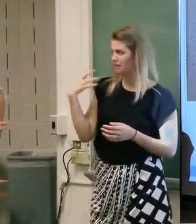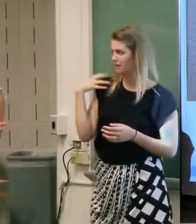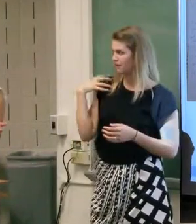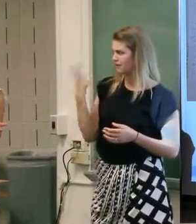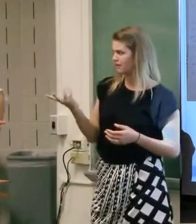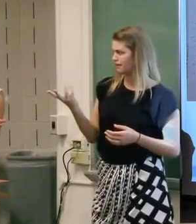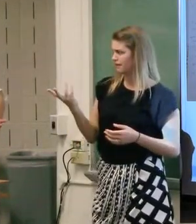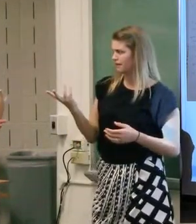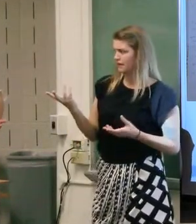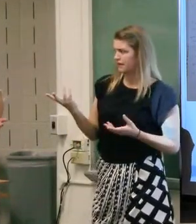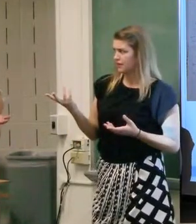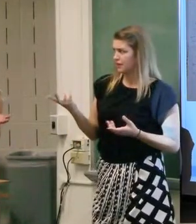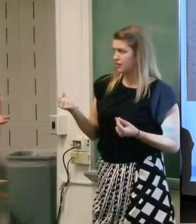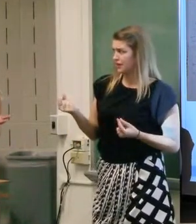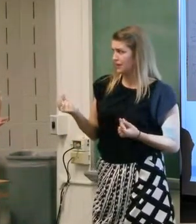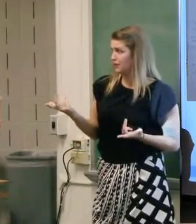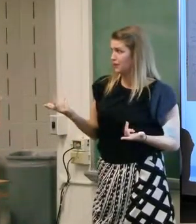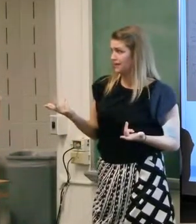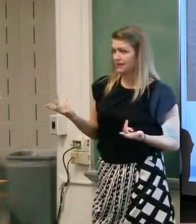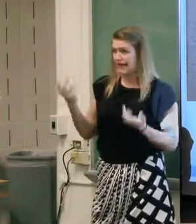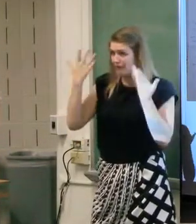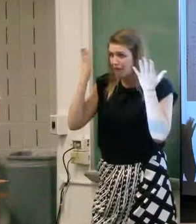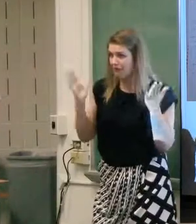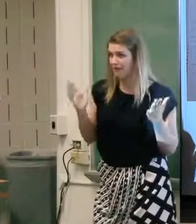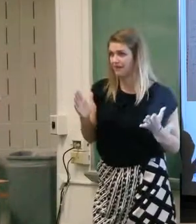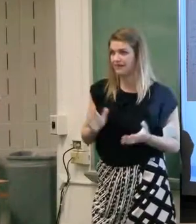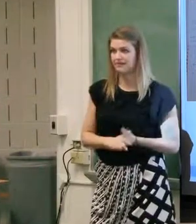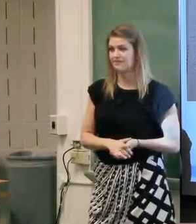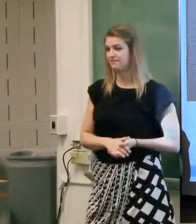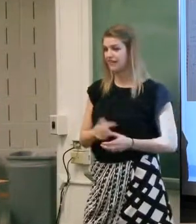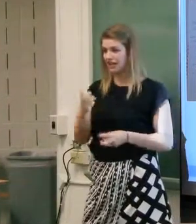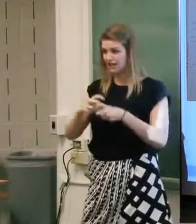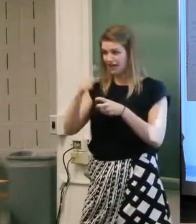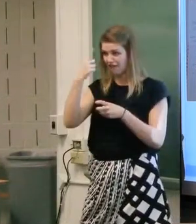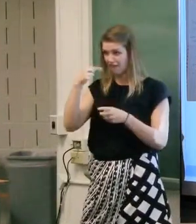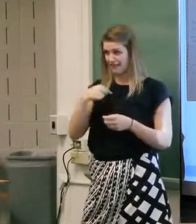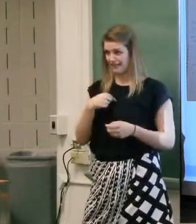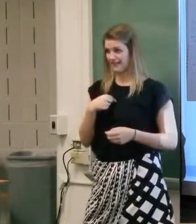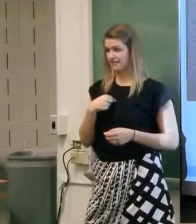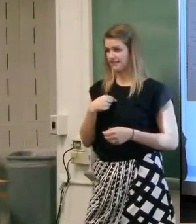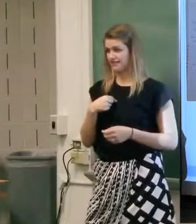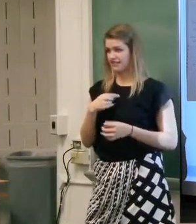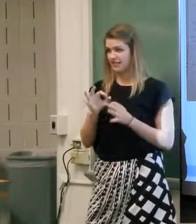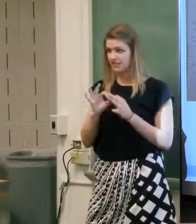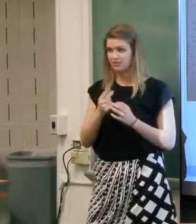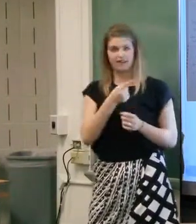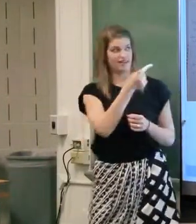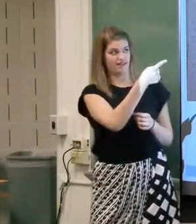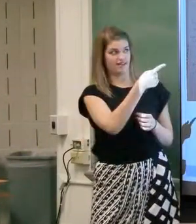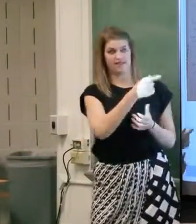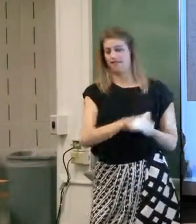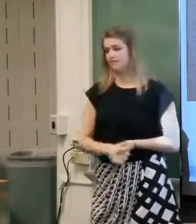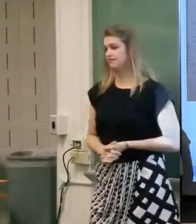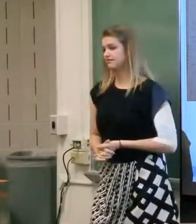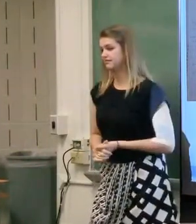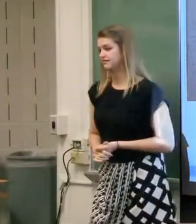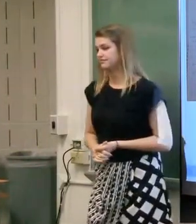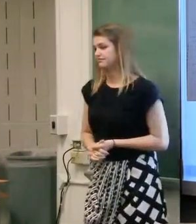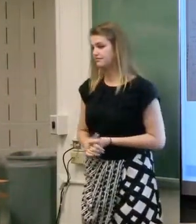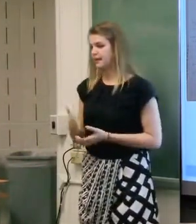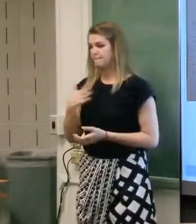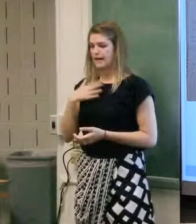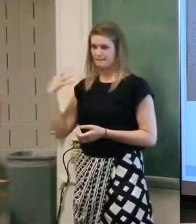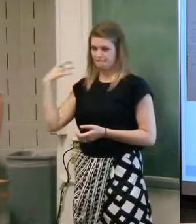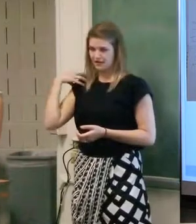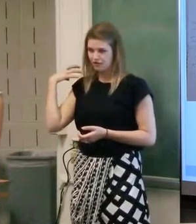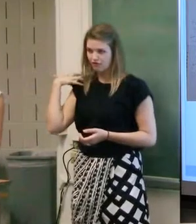said, I don't know. Like it was hard for me to even interpret that. And my